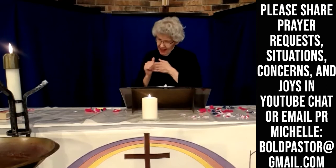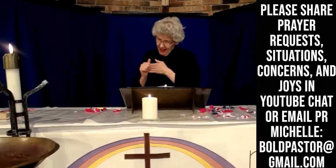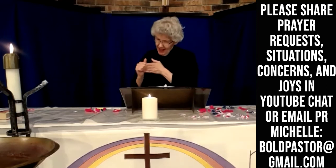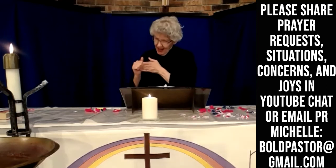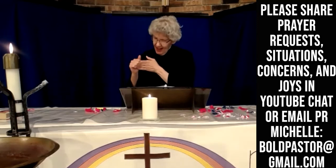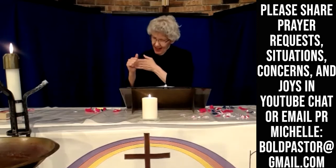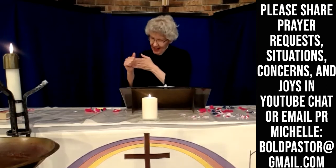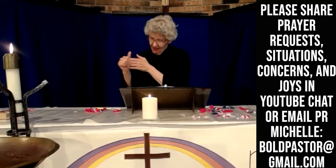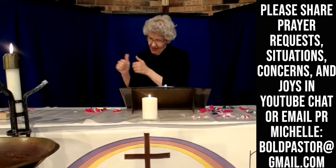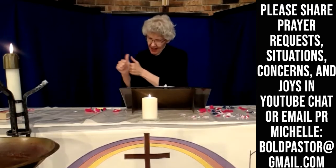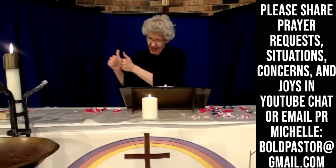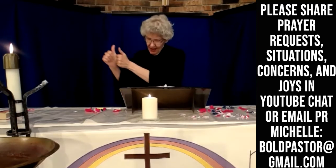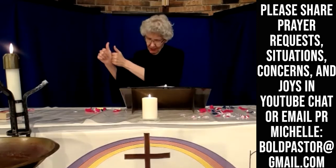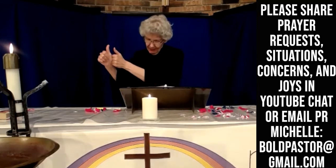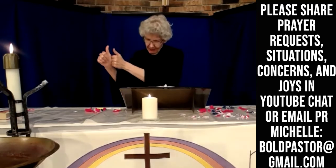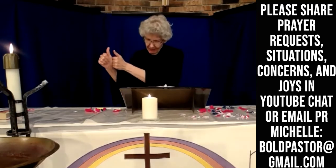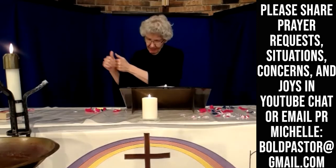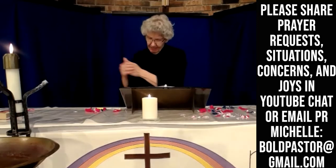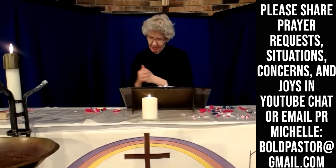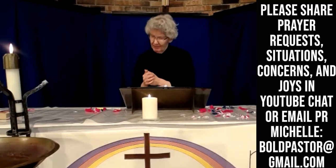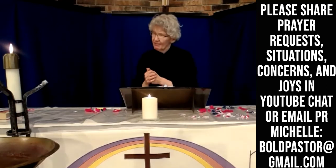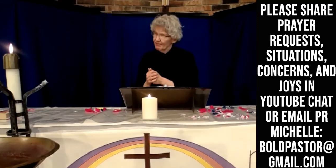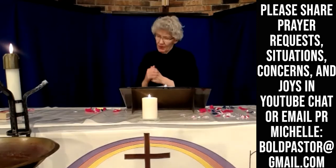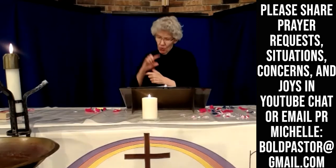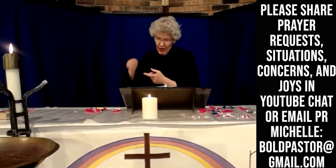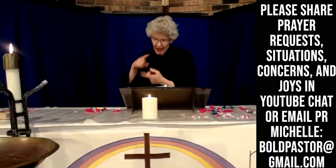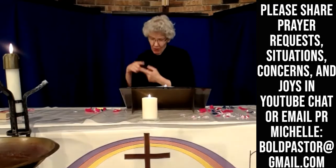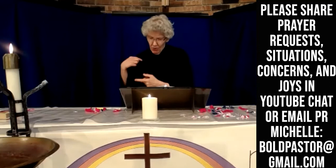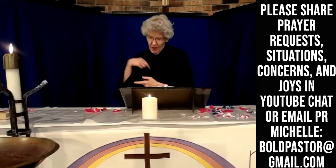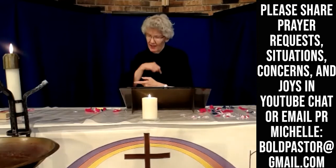you are here to guide and direct us.